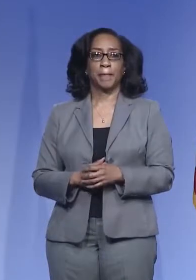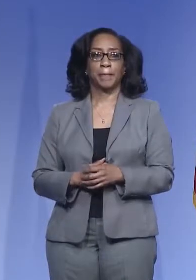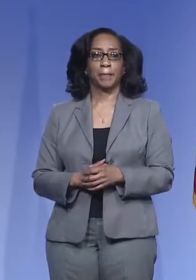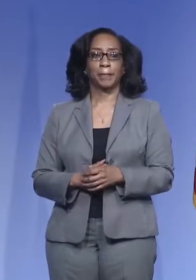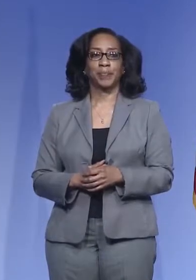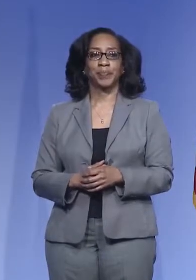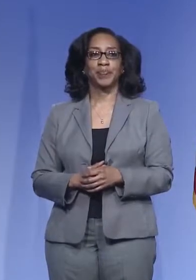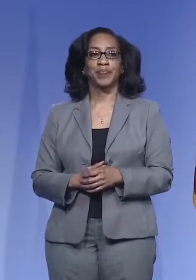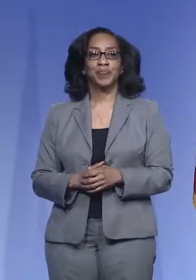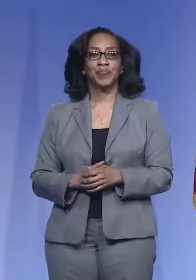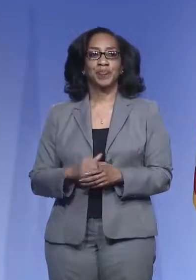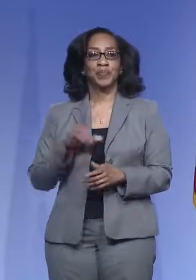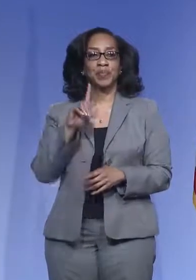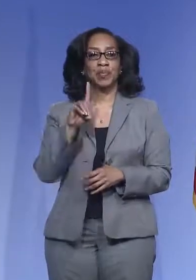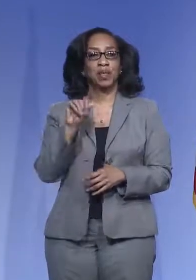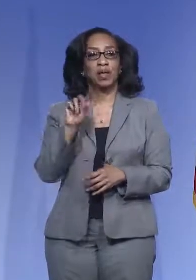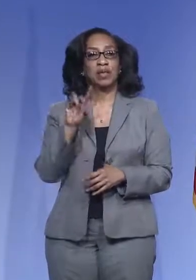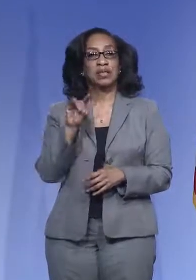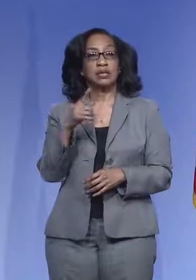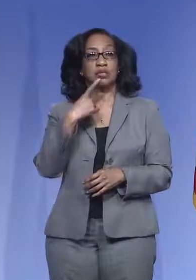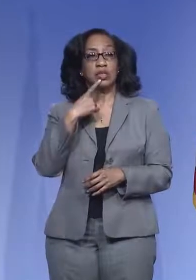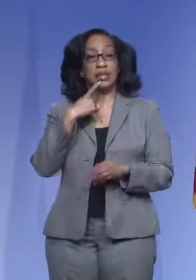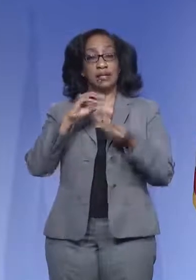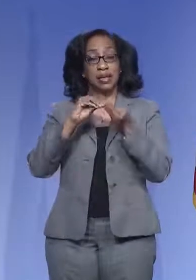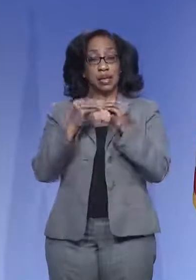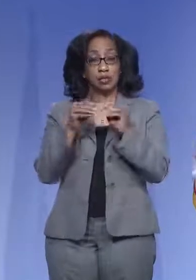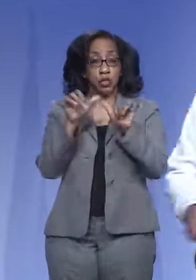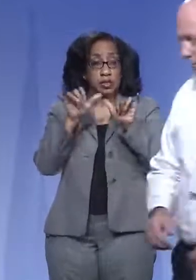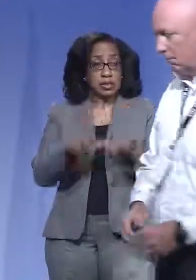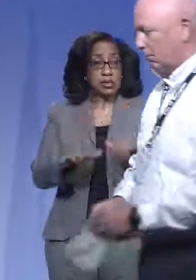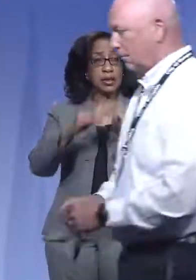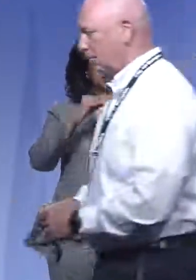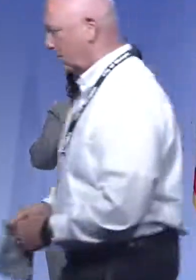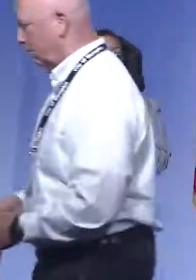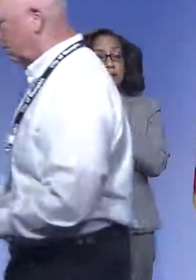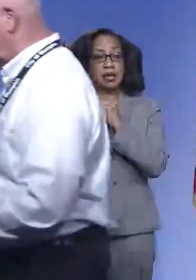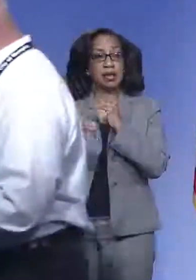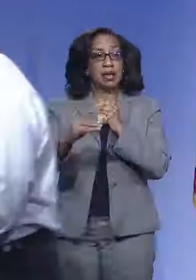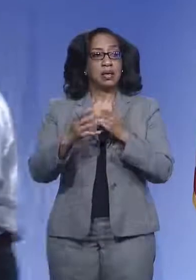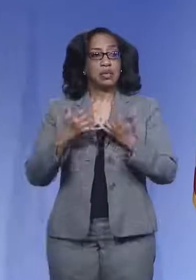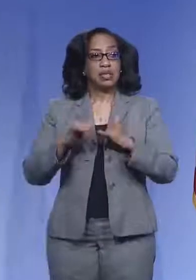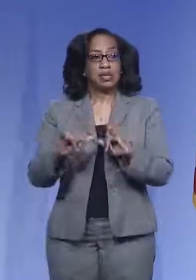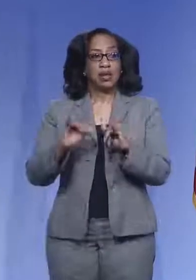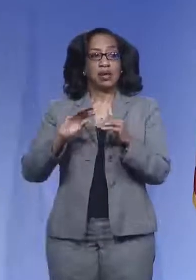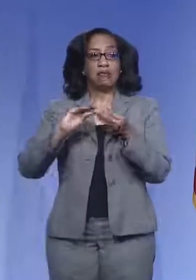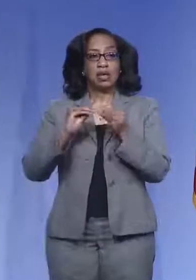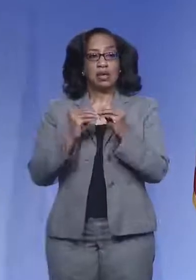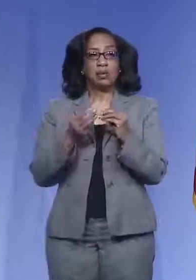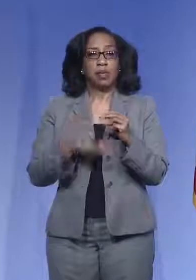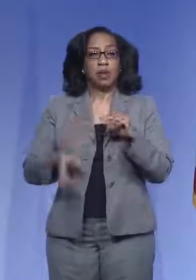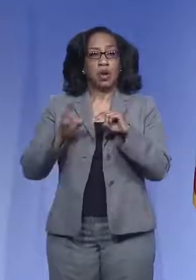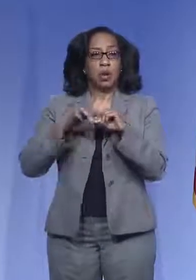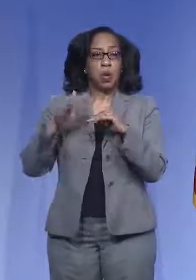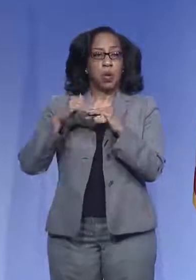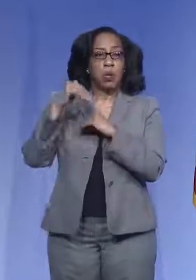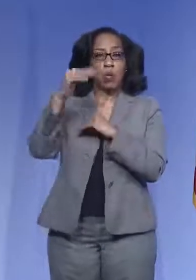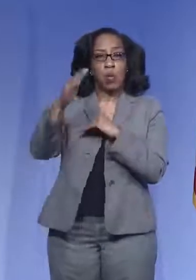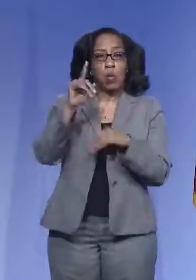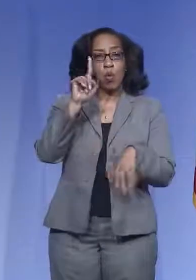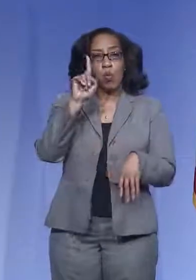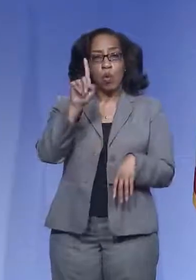And David, I know that you said that numbers are stable. We still have that reproduction rate over